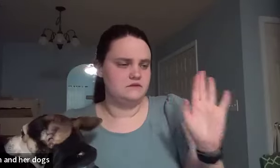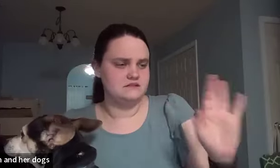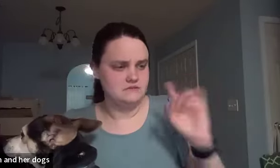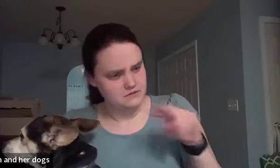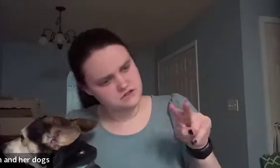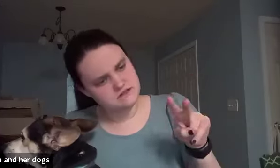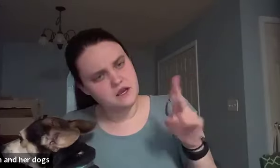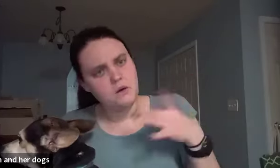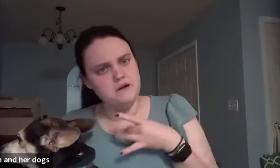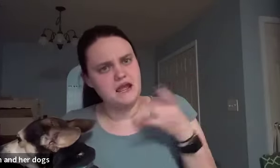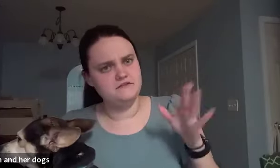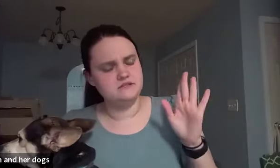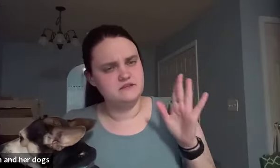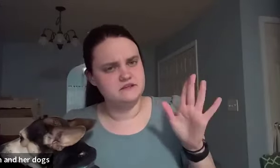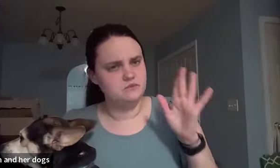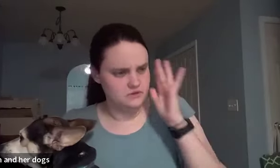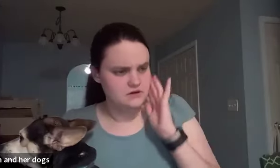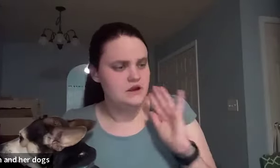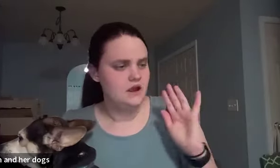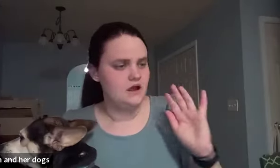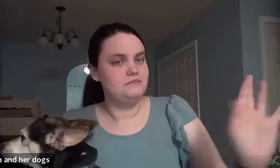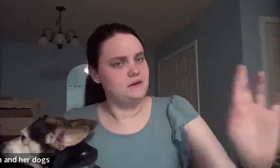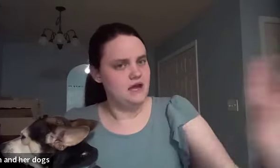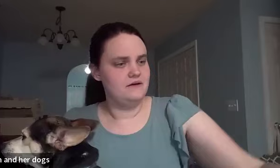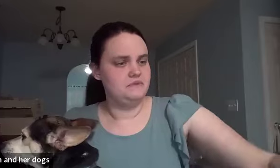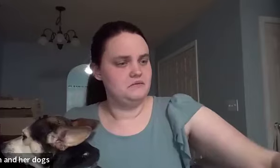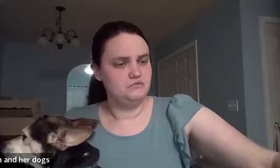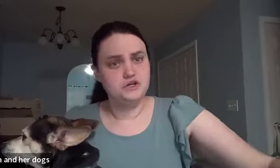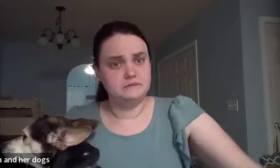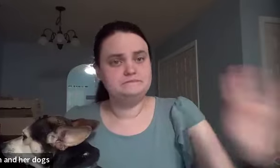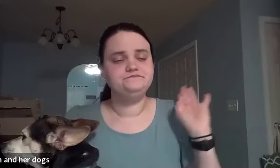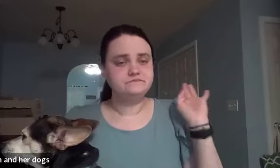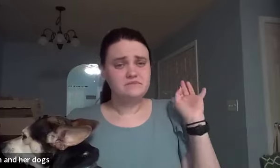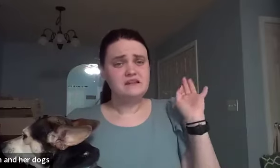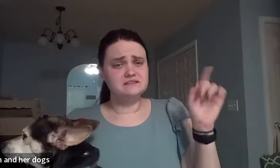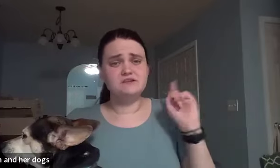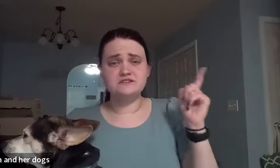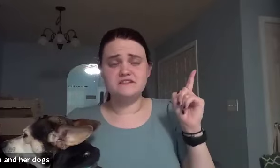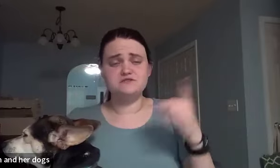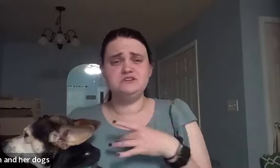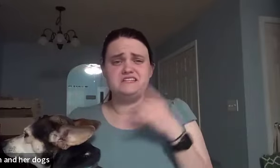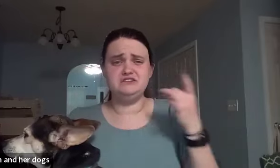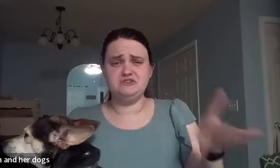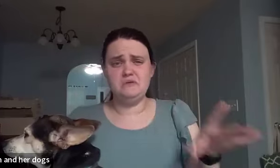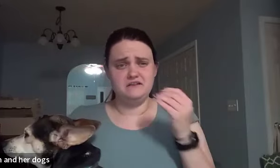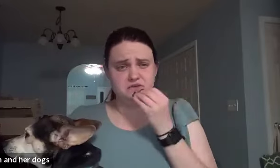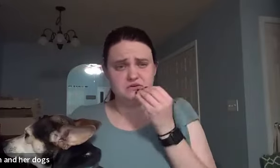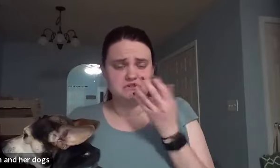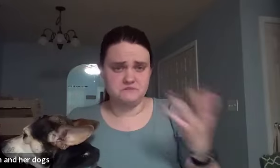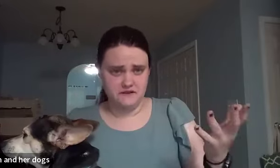Yeah. I was looking, I was like, oh, I want to add those. I think that's important. But we're good. And so I was gonna say that's when you can say you don't like a food or something